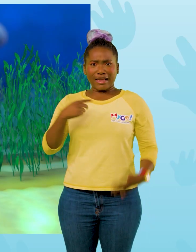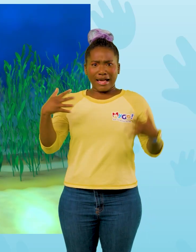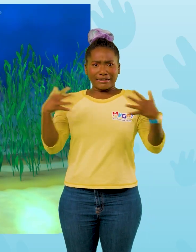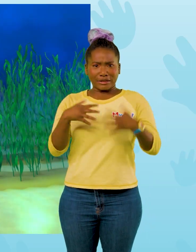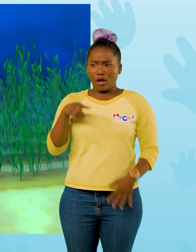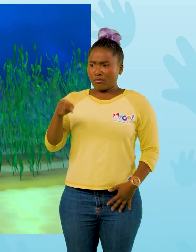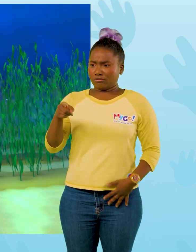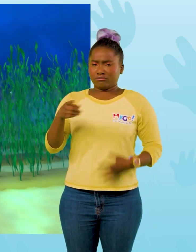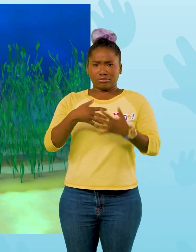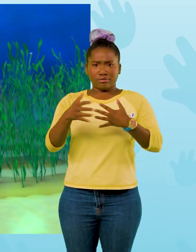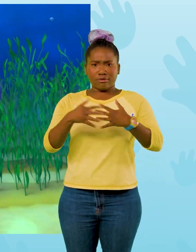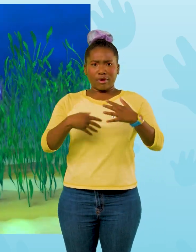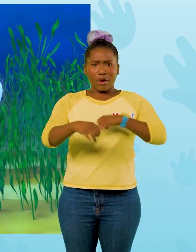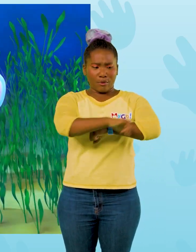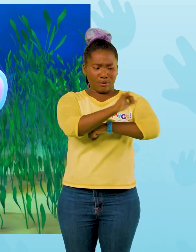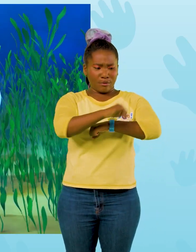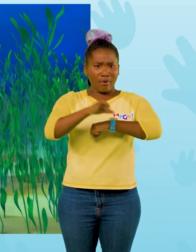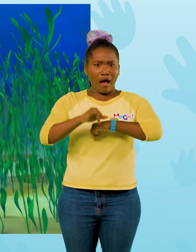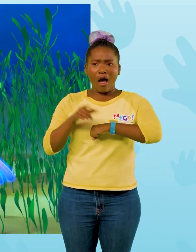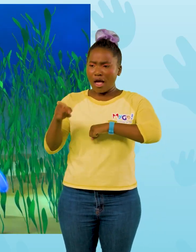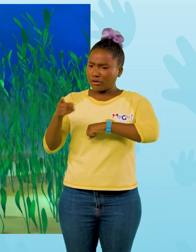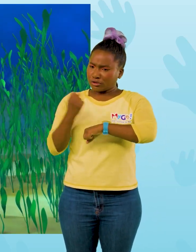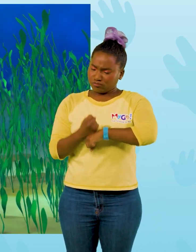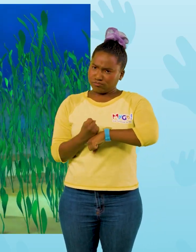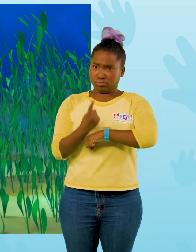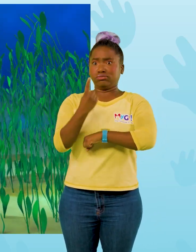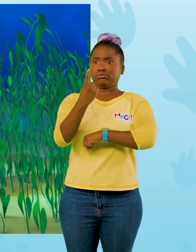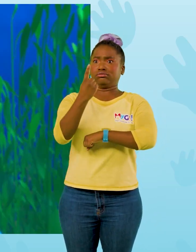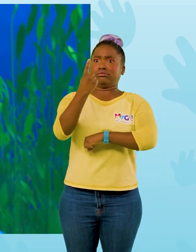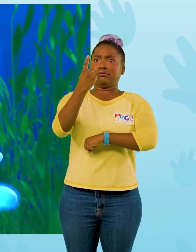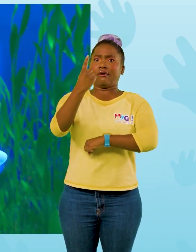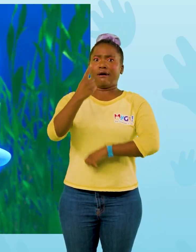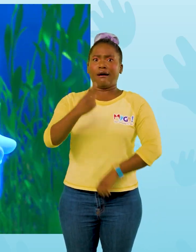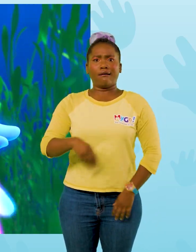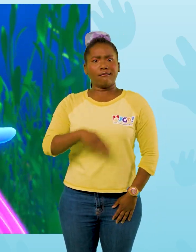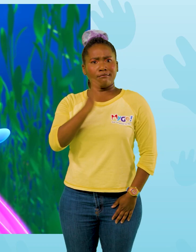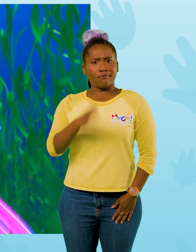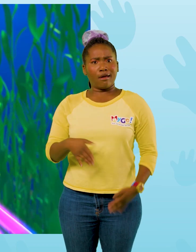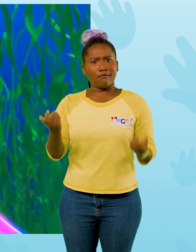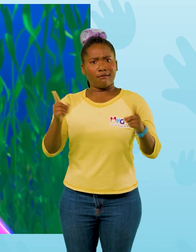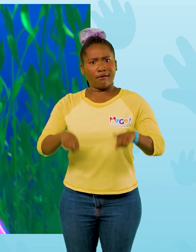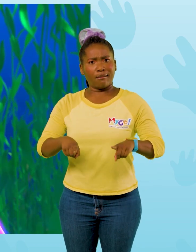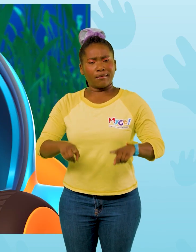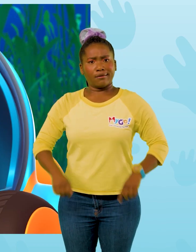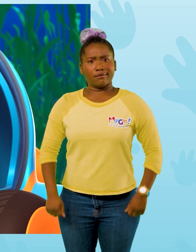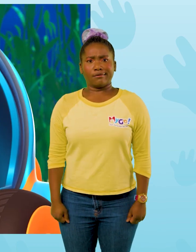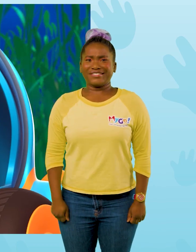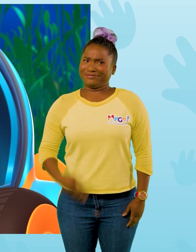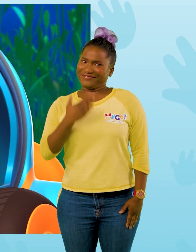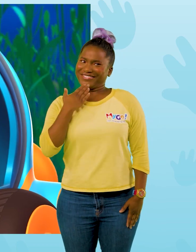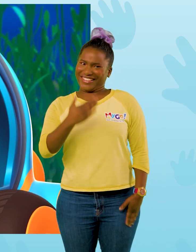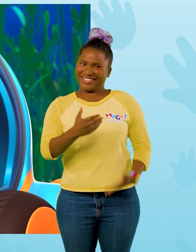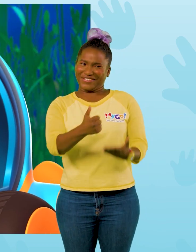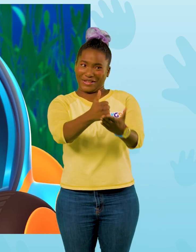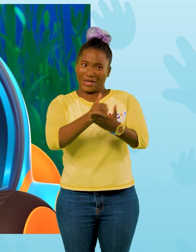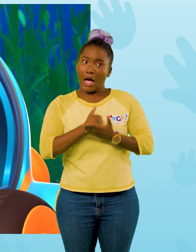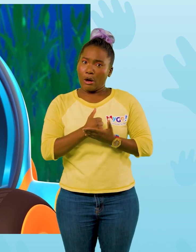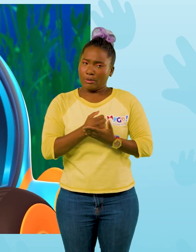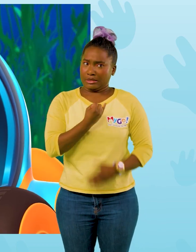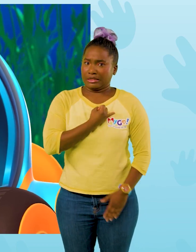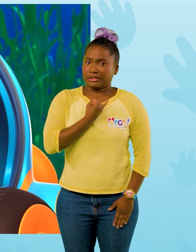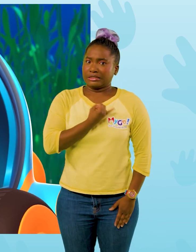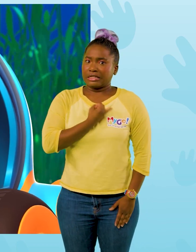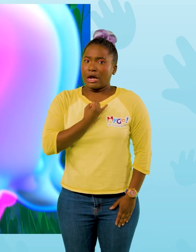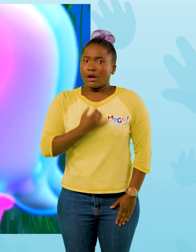I scared a gray whale and she blew you right out of her blowhole? That never happens. Thanks for getting us out of